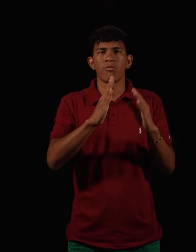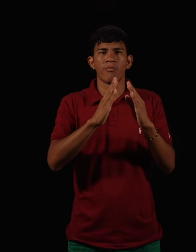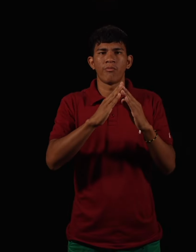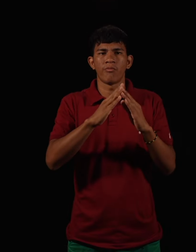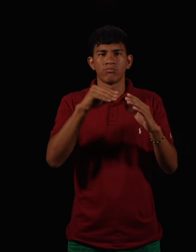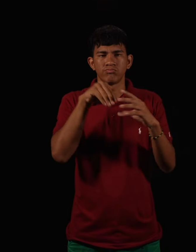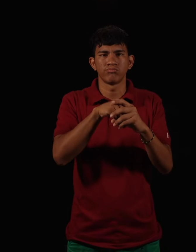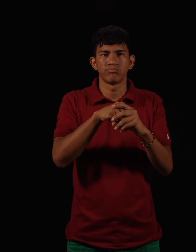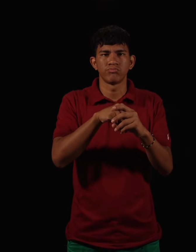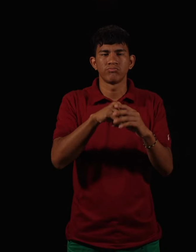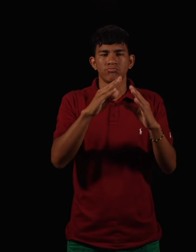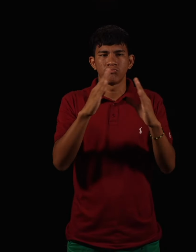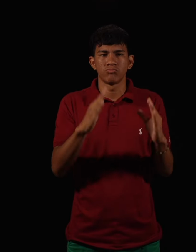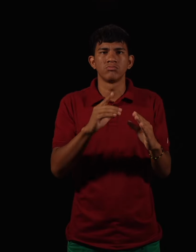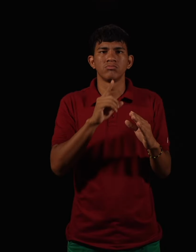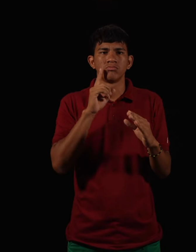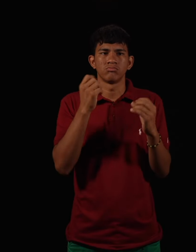Nancy then set up a deaf church in her house.